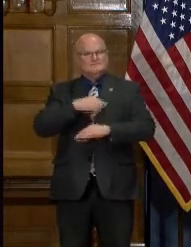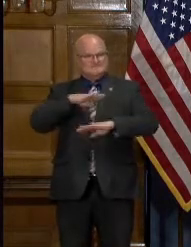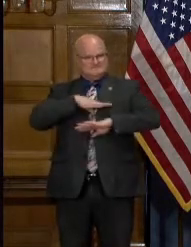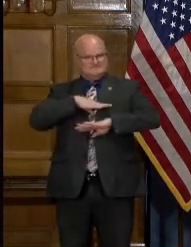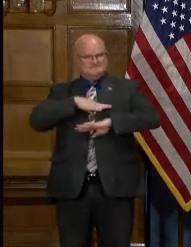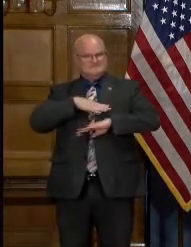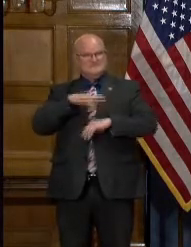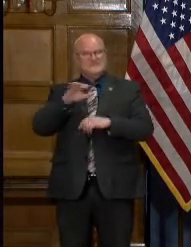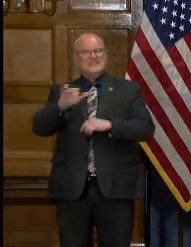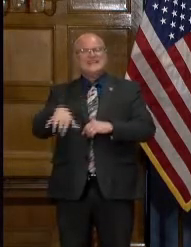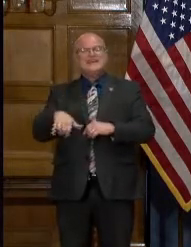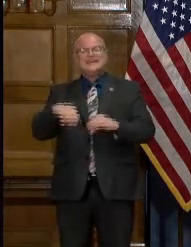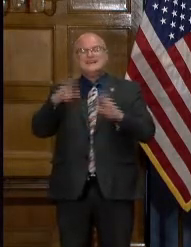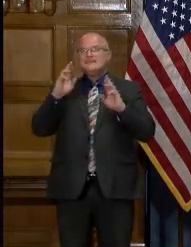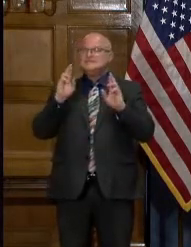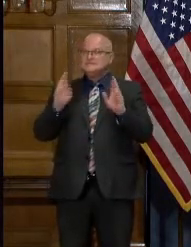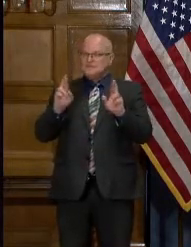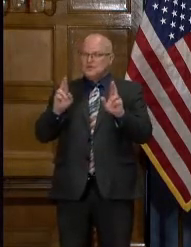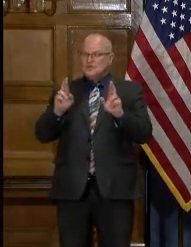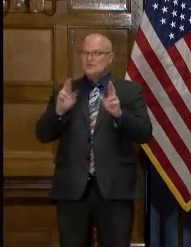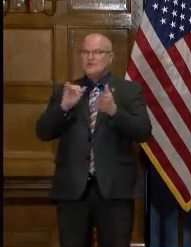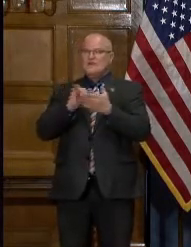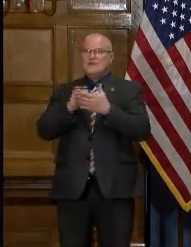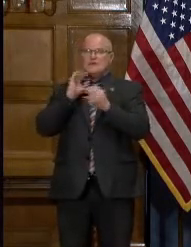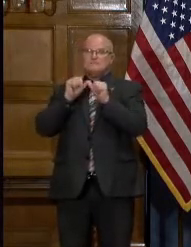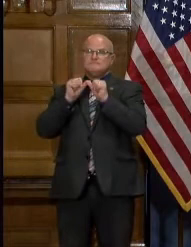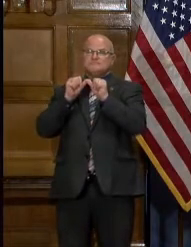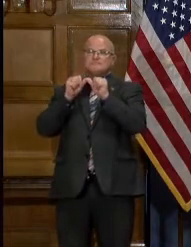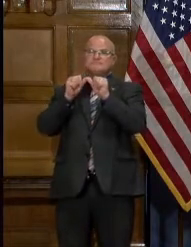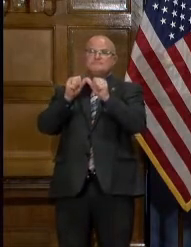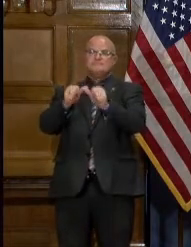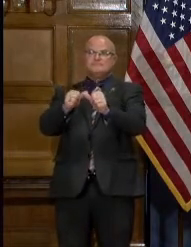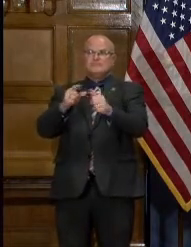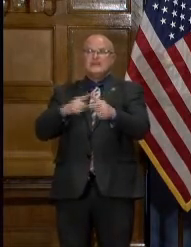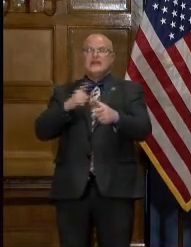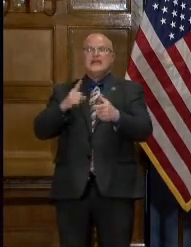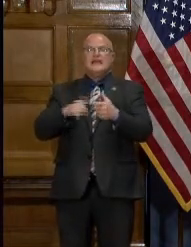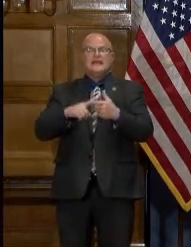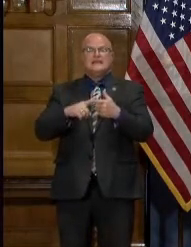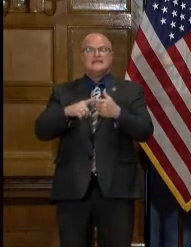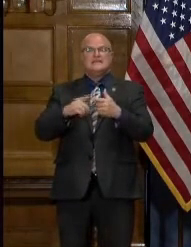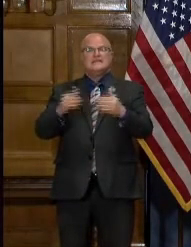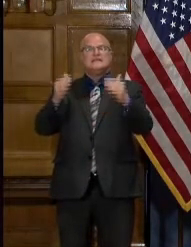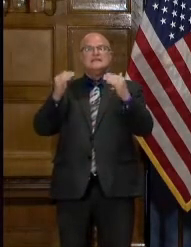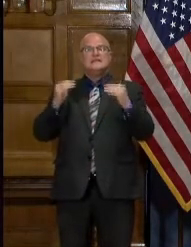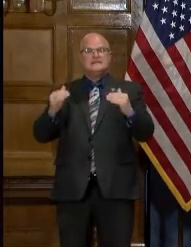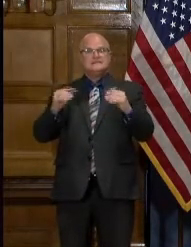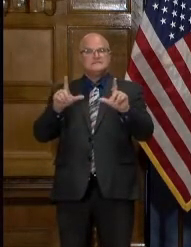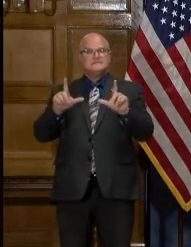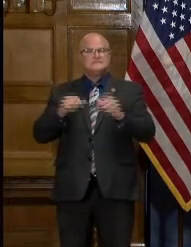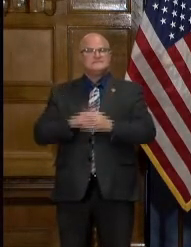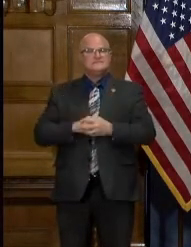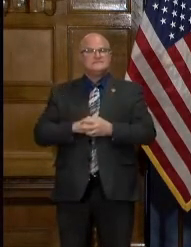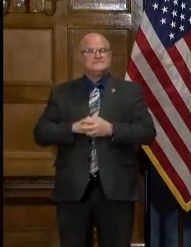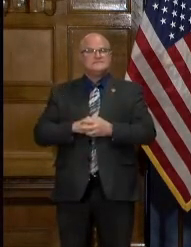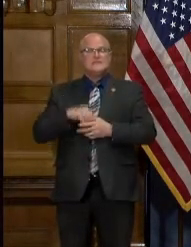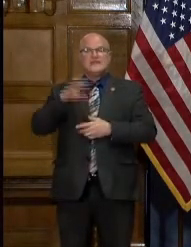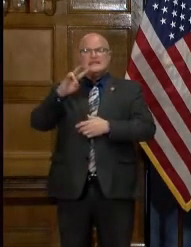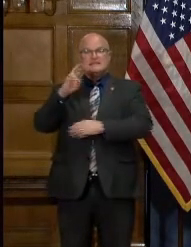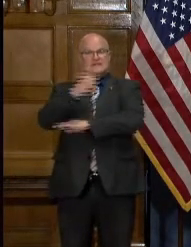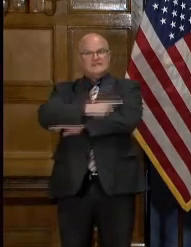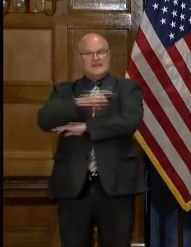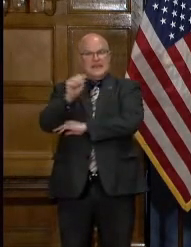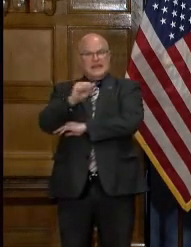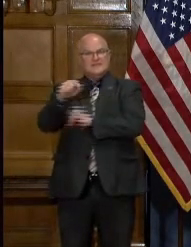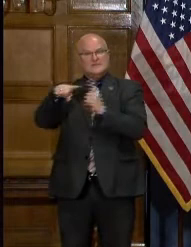that. Hopefully that trend will continue. And then the next one is the 7-day rolling